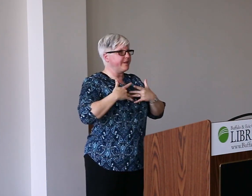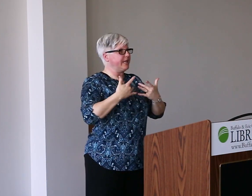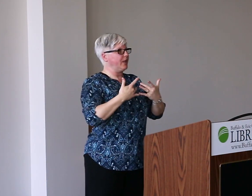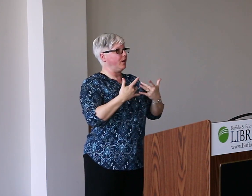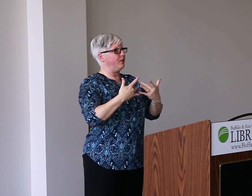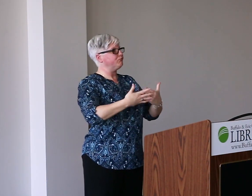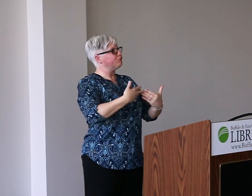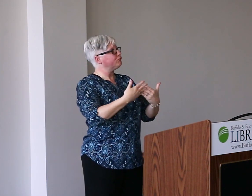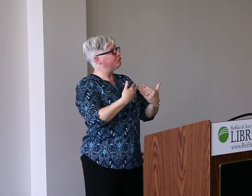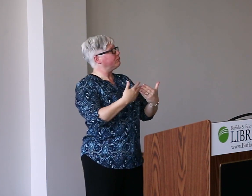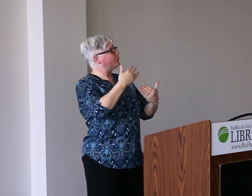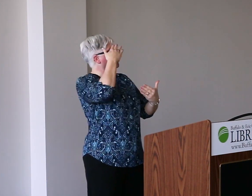I wanted him